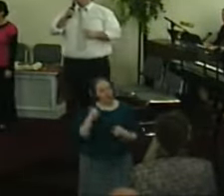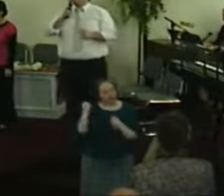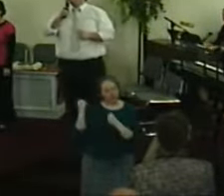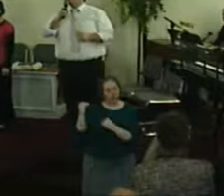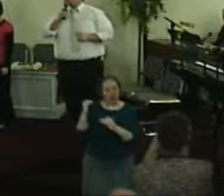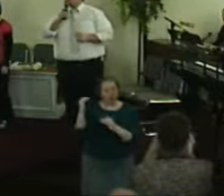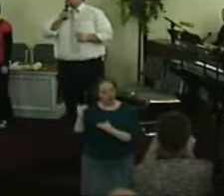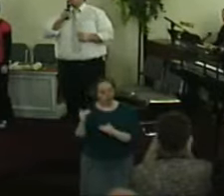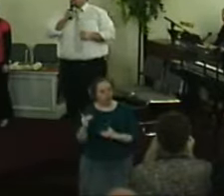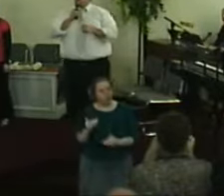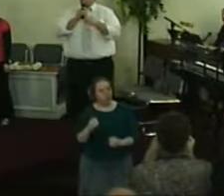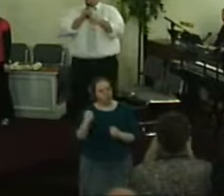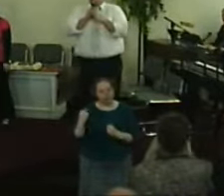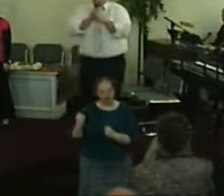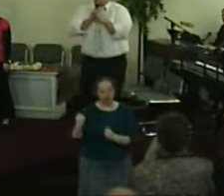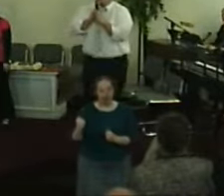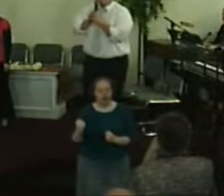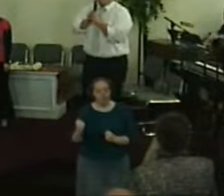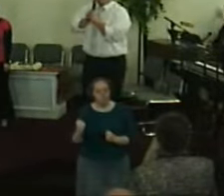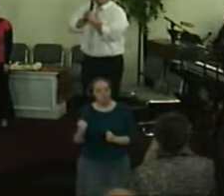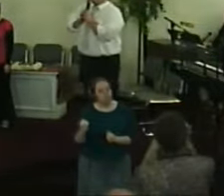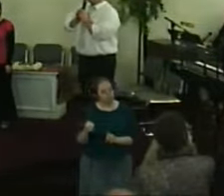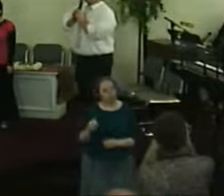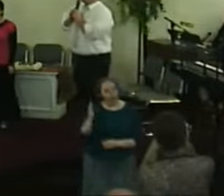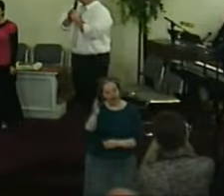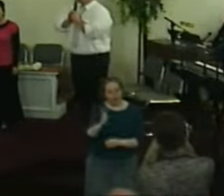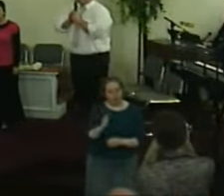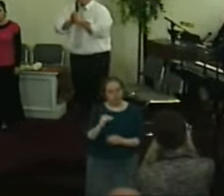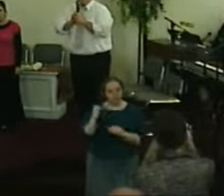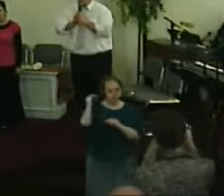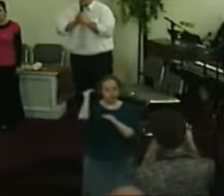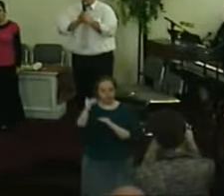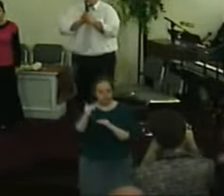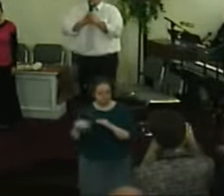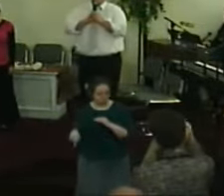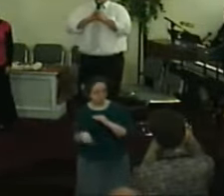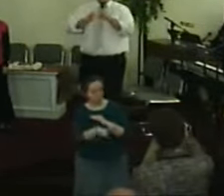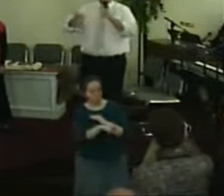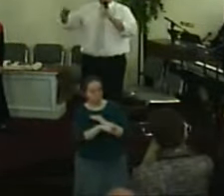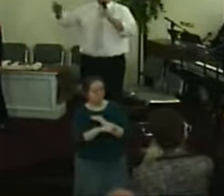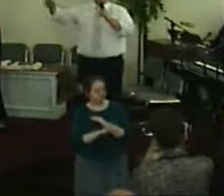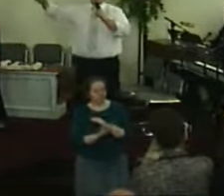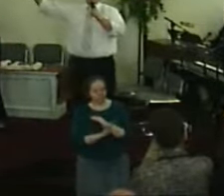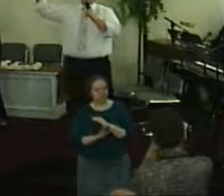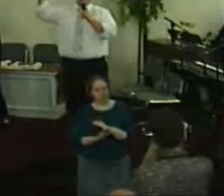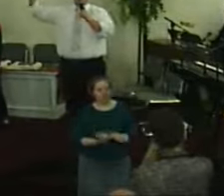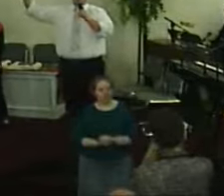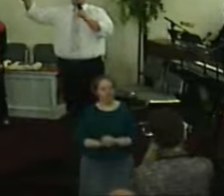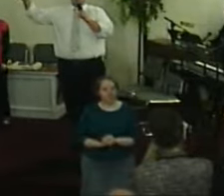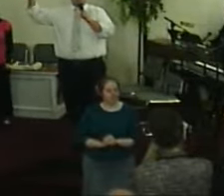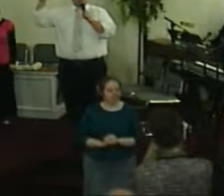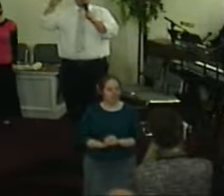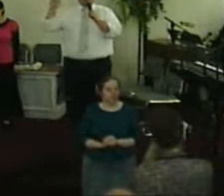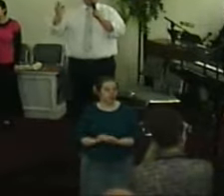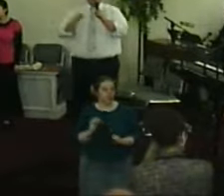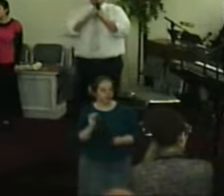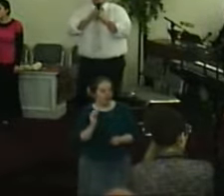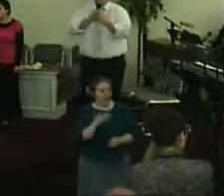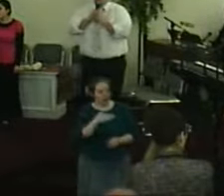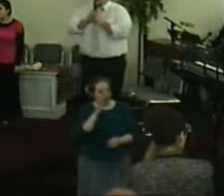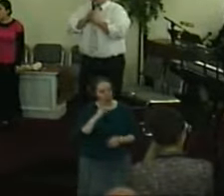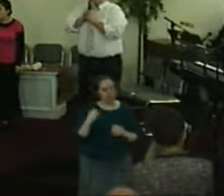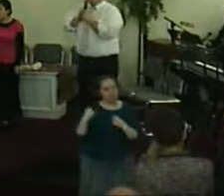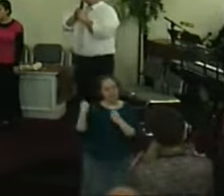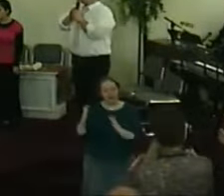our God is stronger. God, you are higher than any other. Our God is